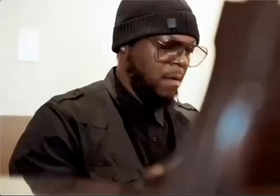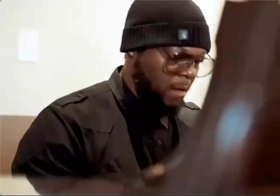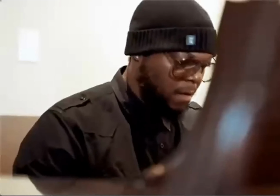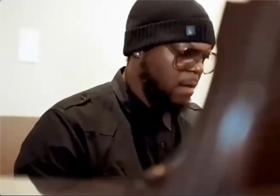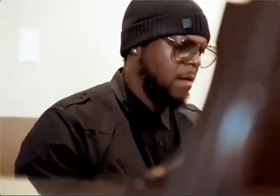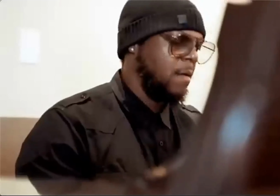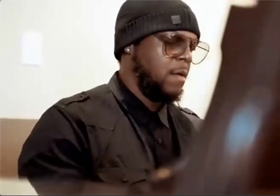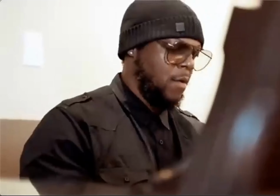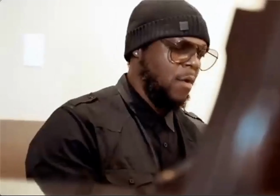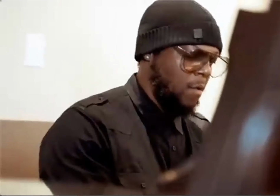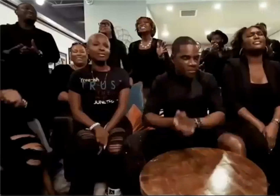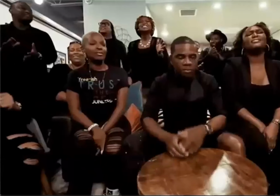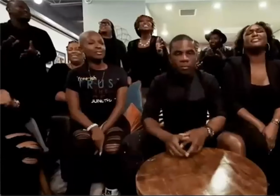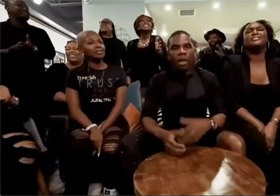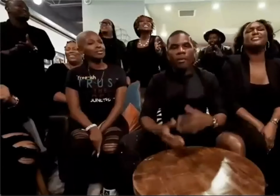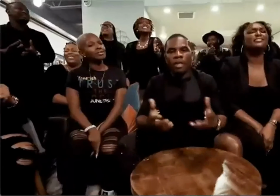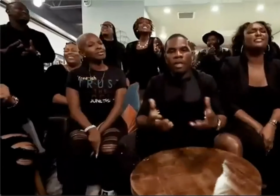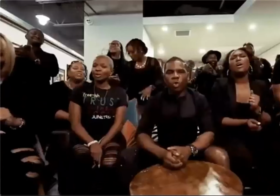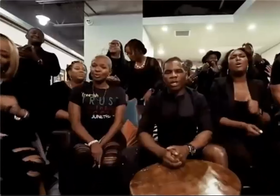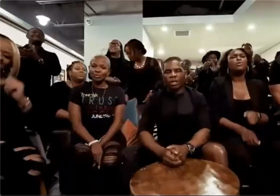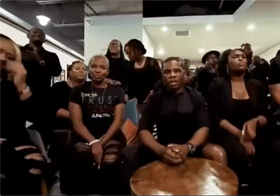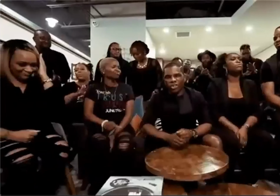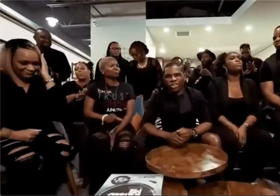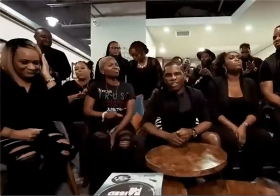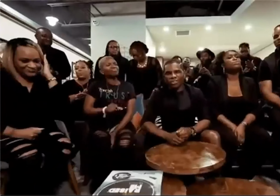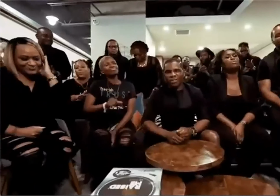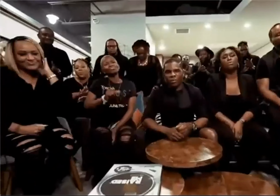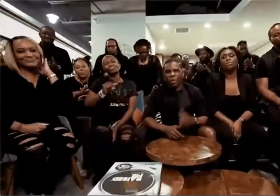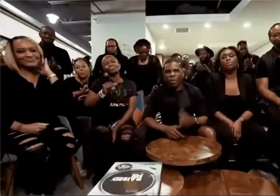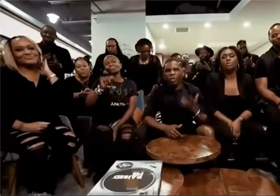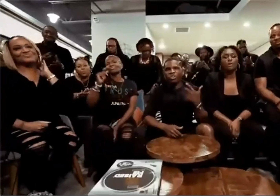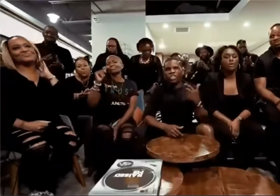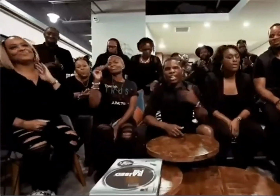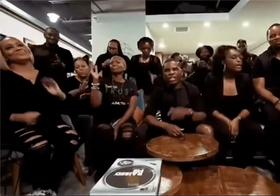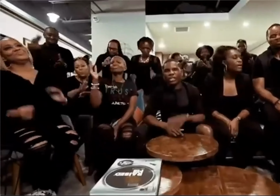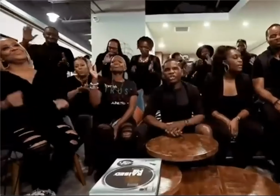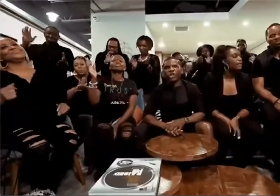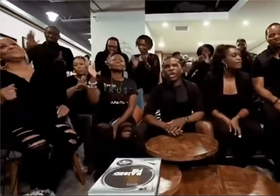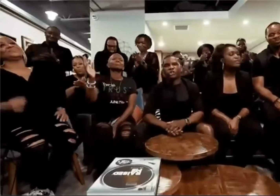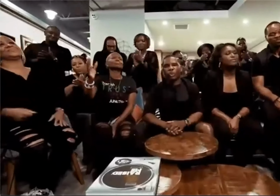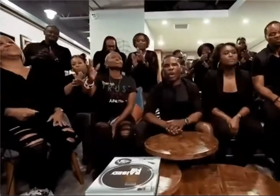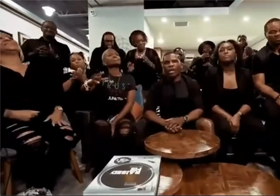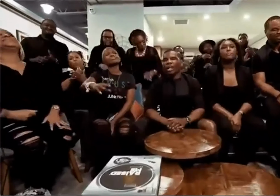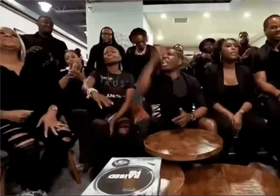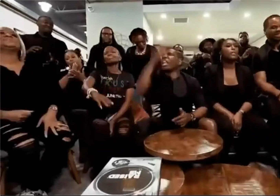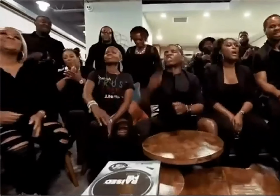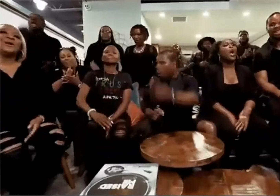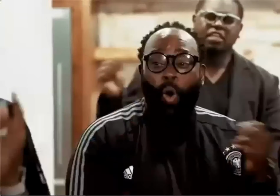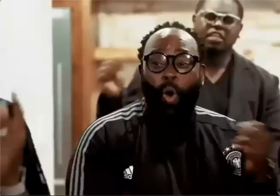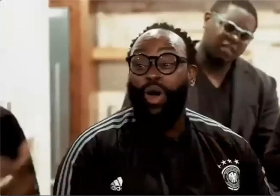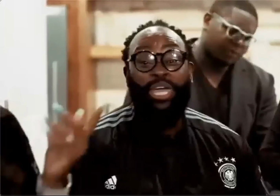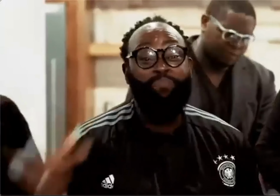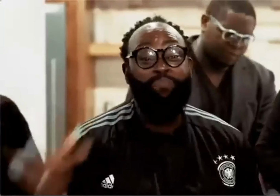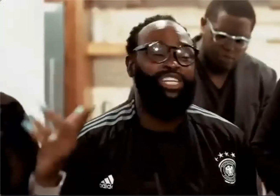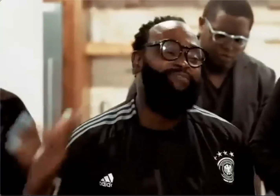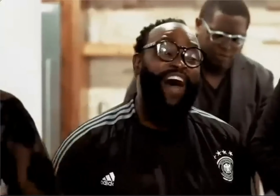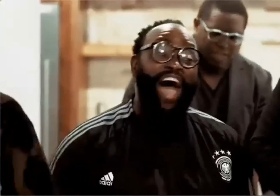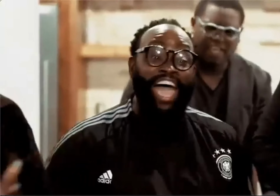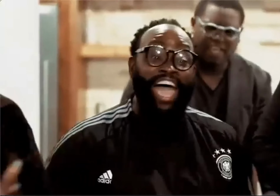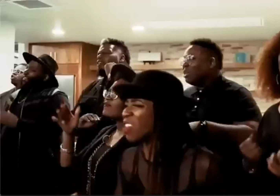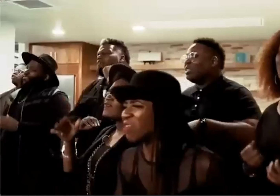Now we add a little something to it, just to encourage you. We're gonna take you to church later. Let's go. We'll keep marching right until the